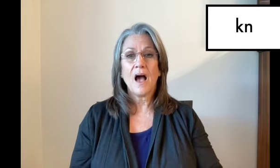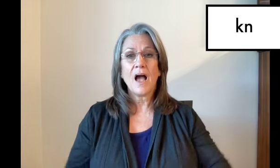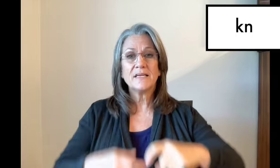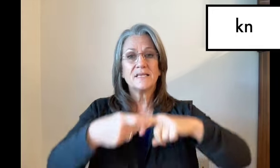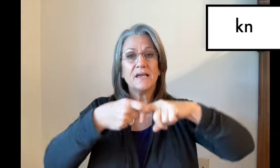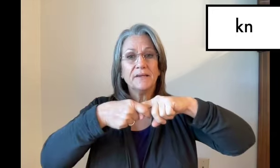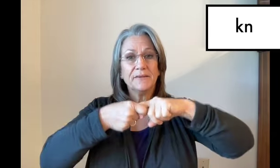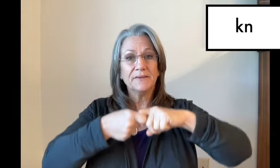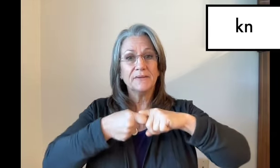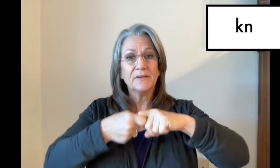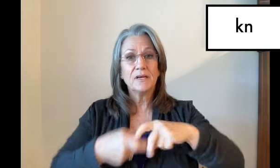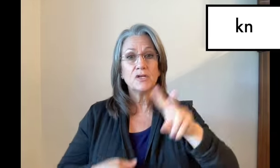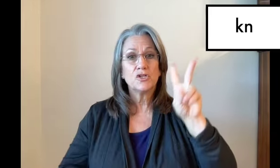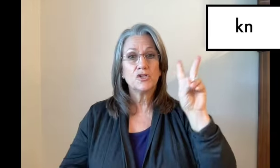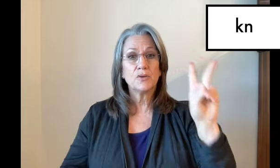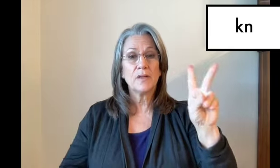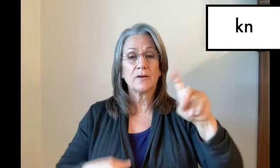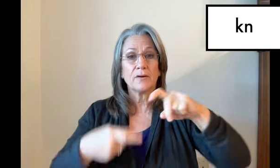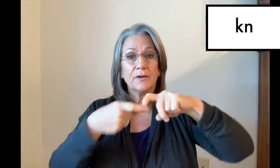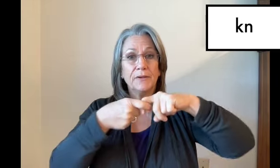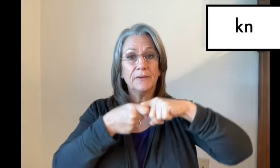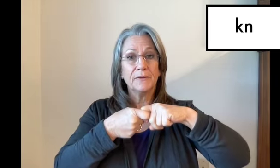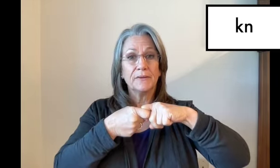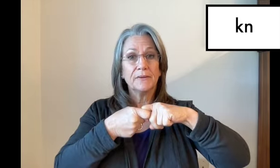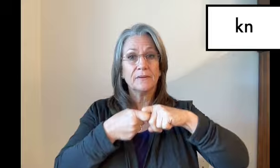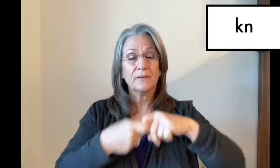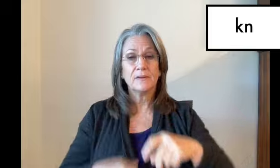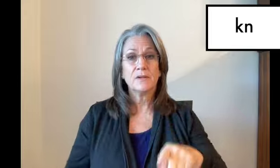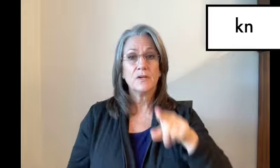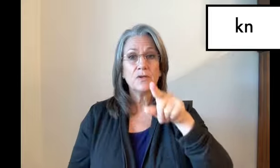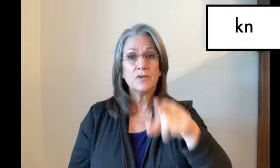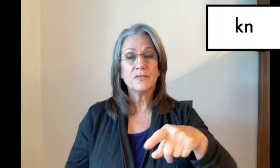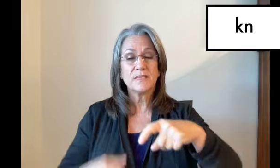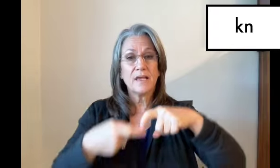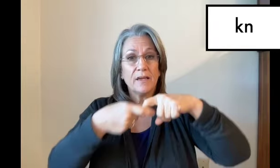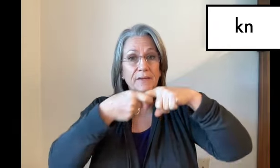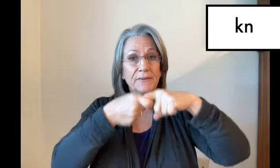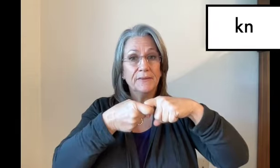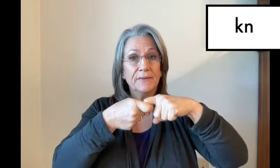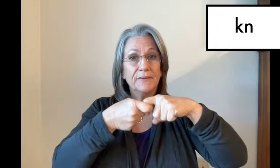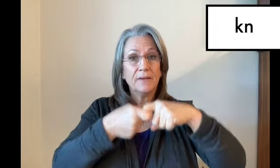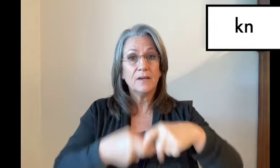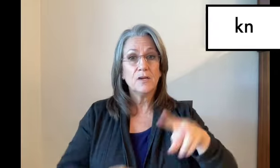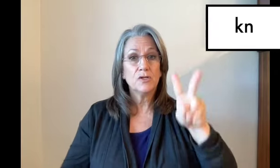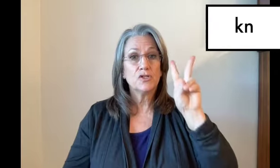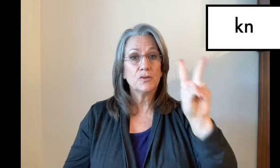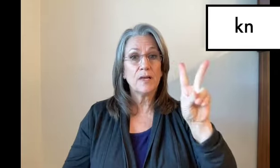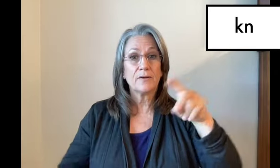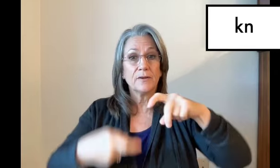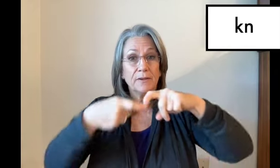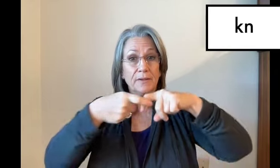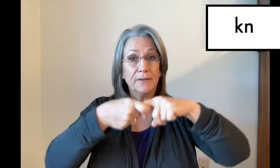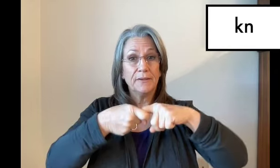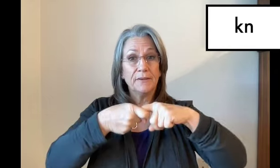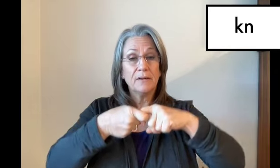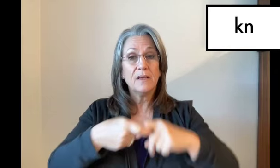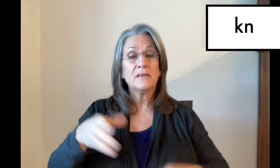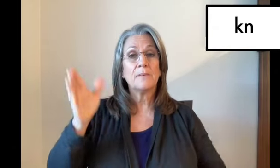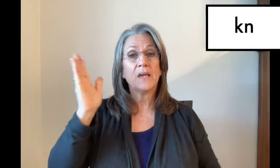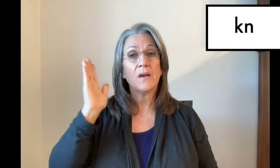I say n, two-letter n. You say n, two-letter n, that may